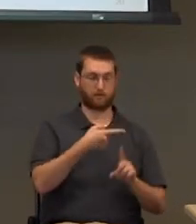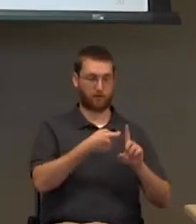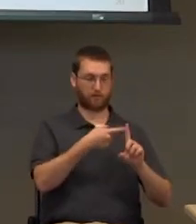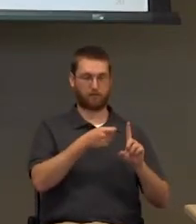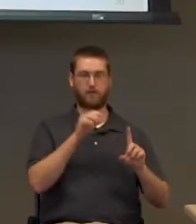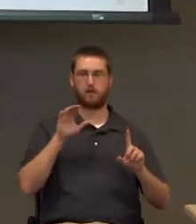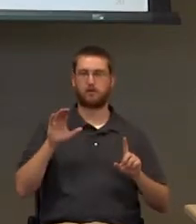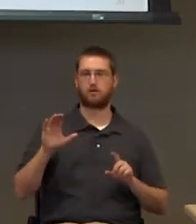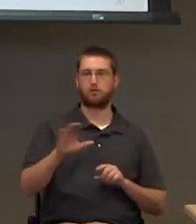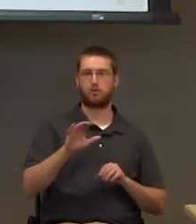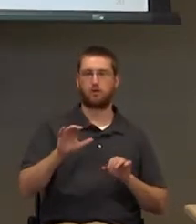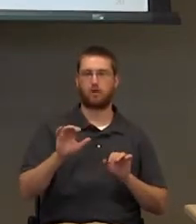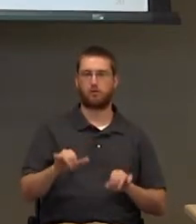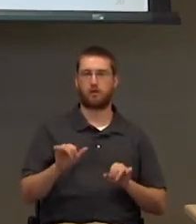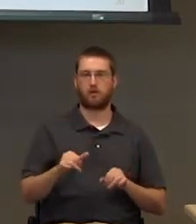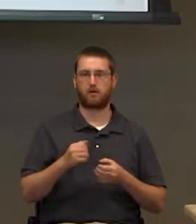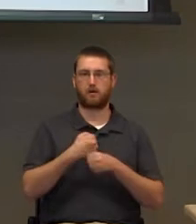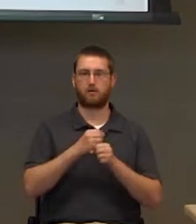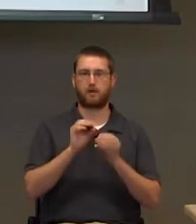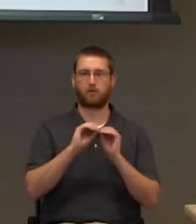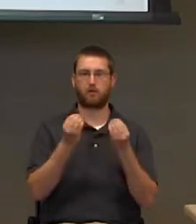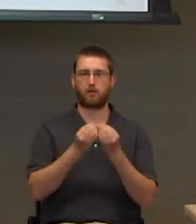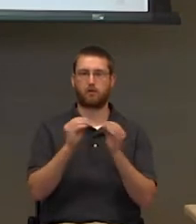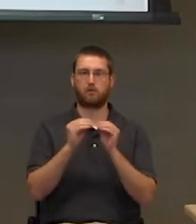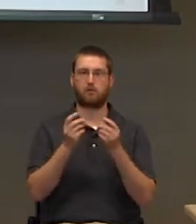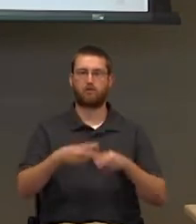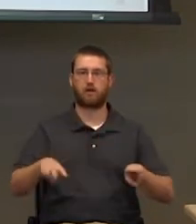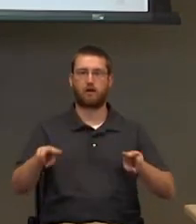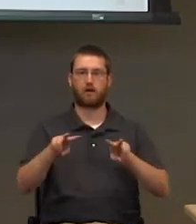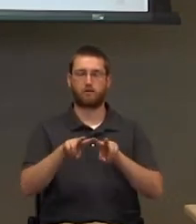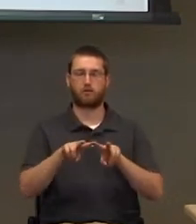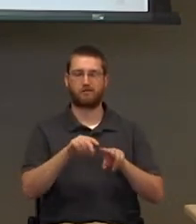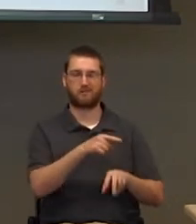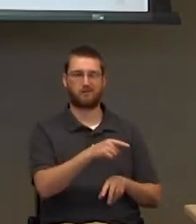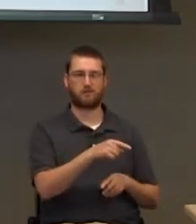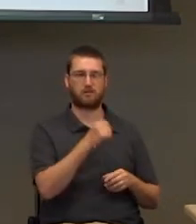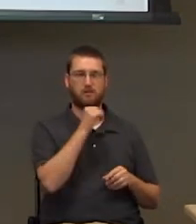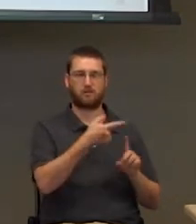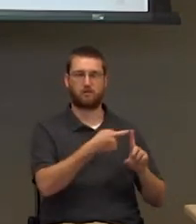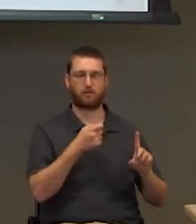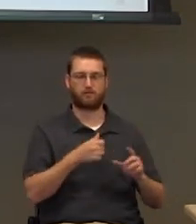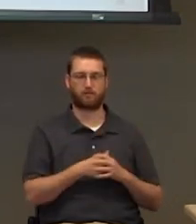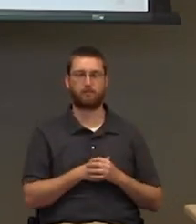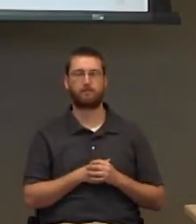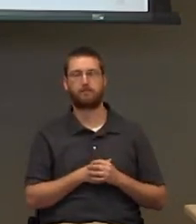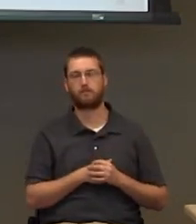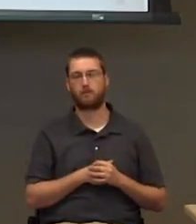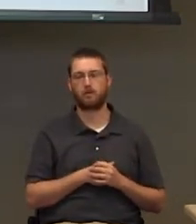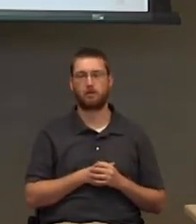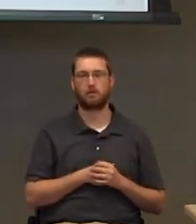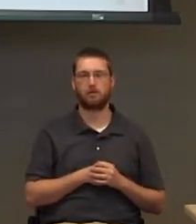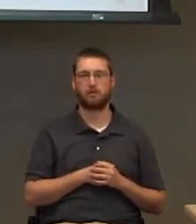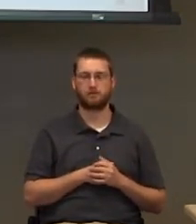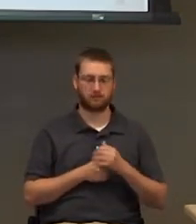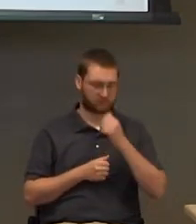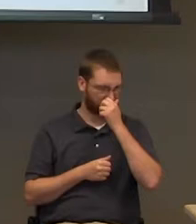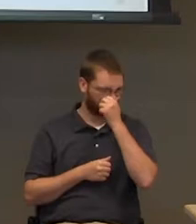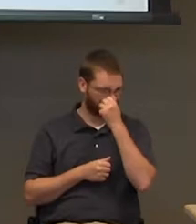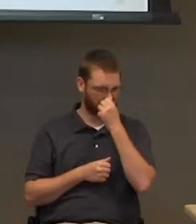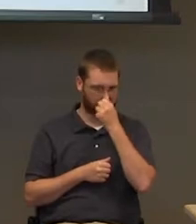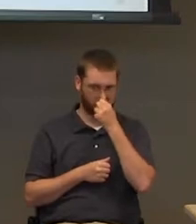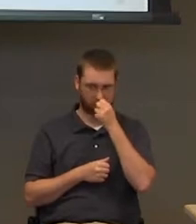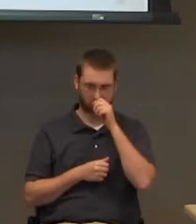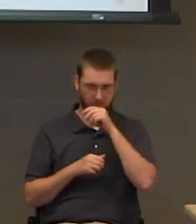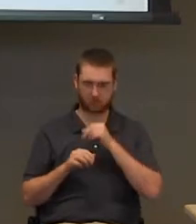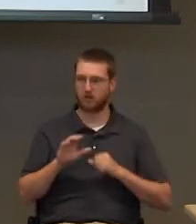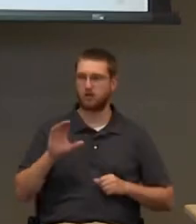based on your ability to make the organization more valuable. And so that's one of the things we wanted to get up there. The next thing here you see here is